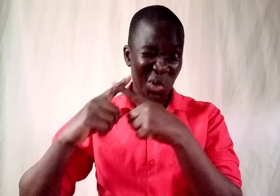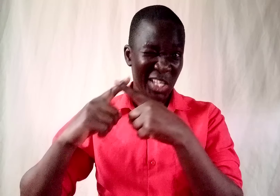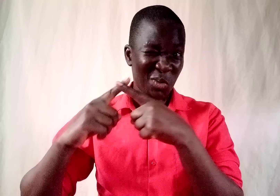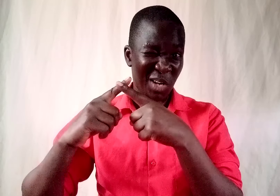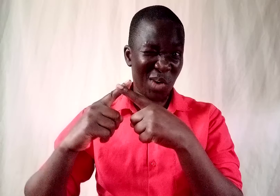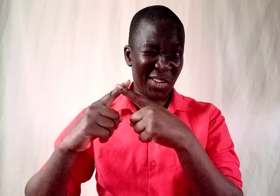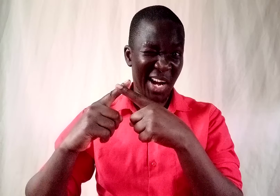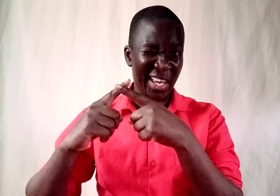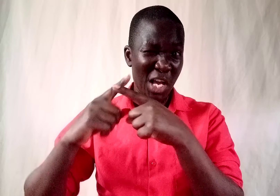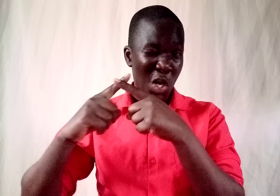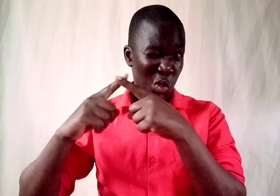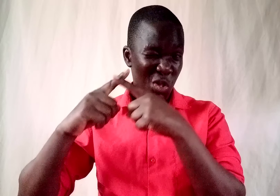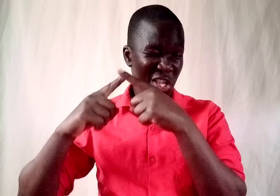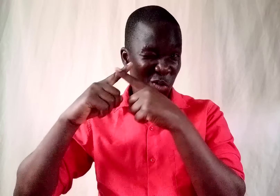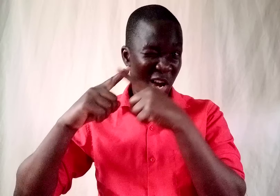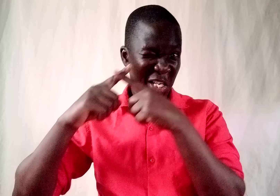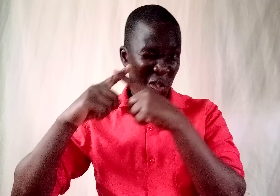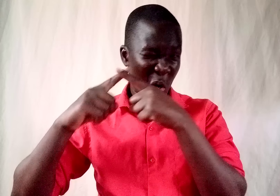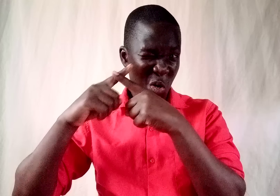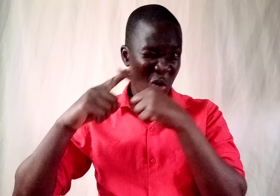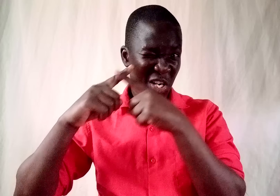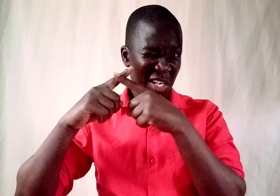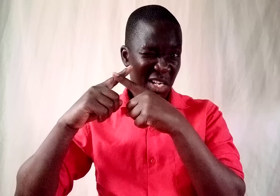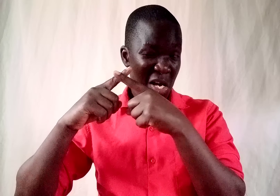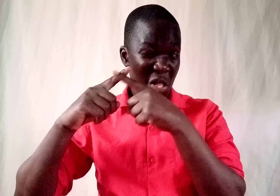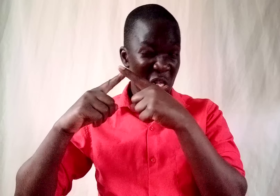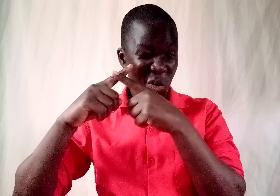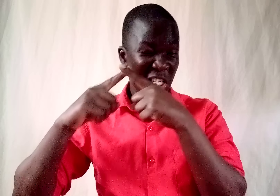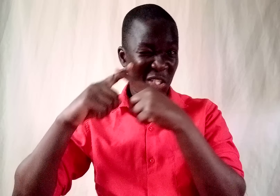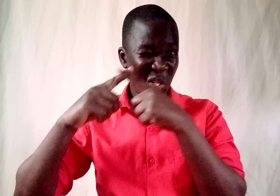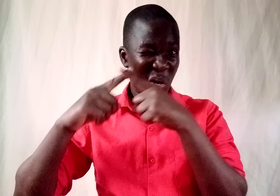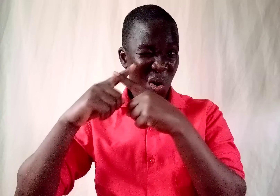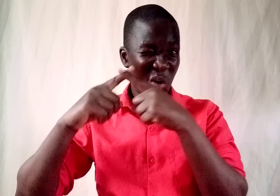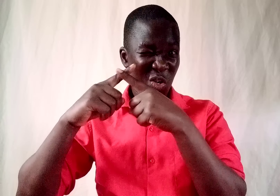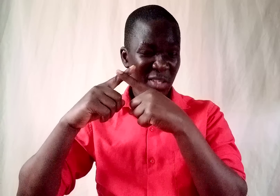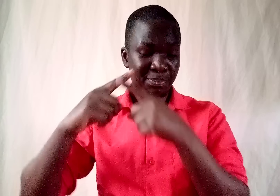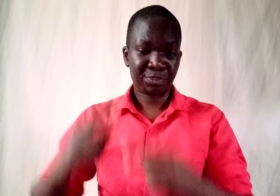this one eye. So this one is onion. This one is onion.